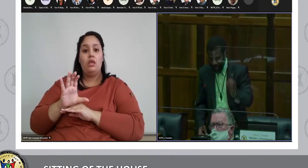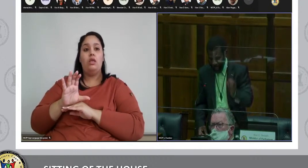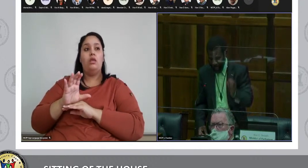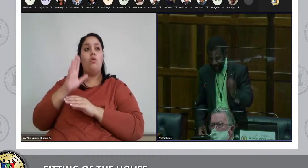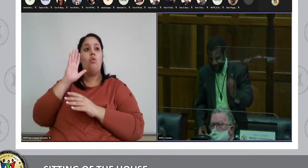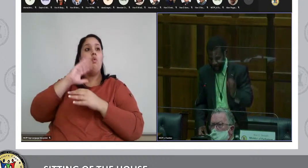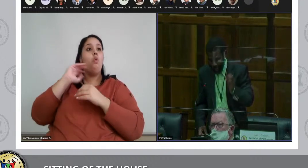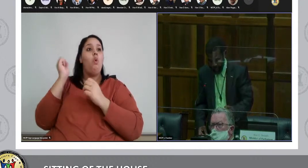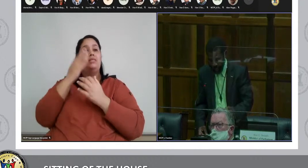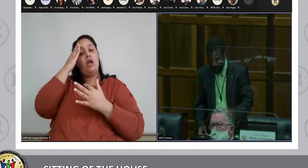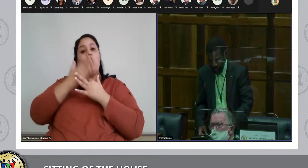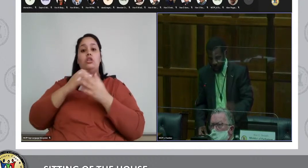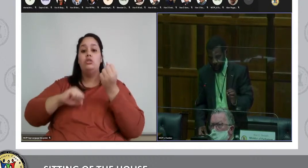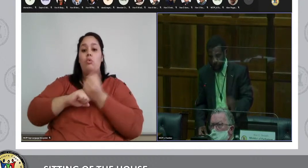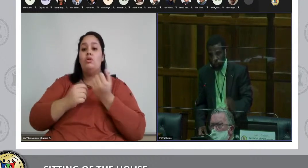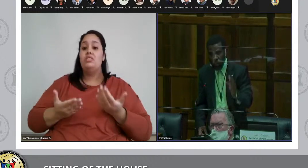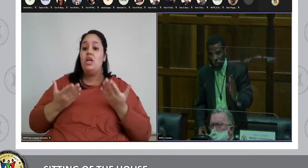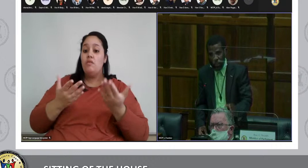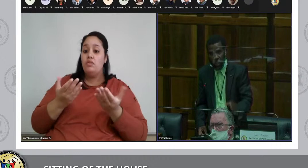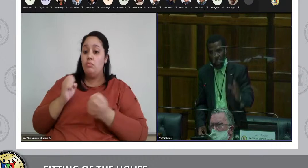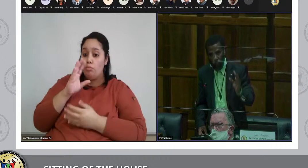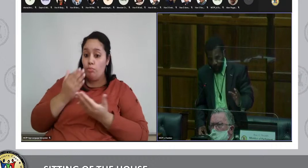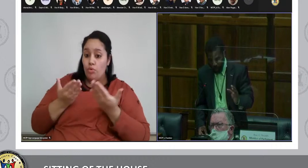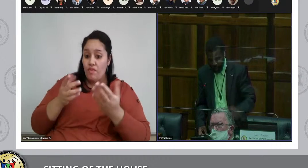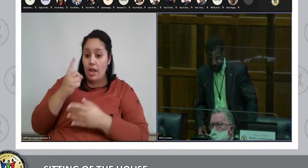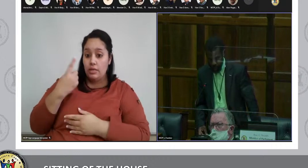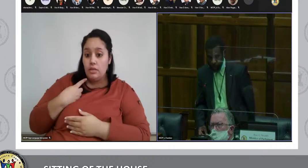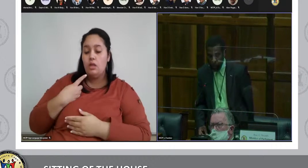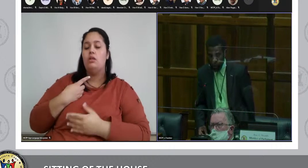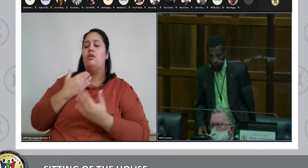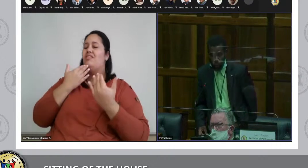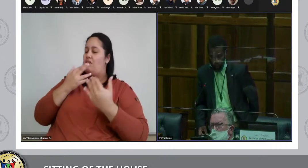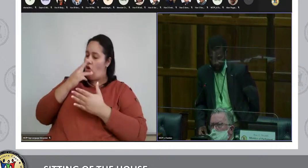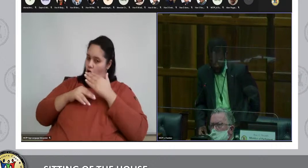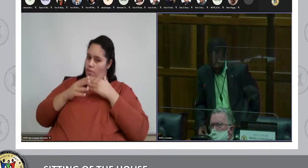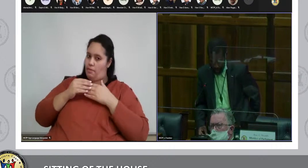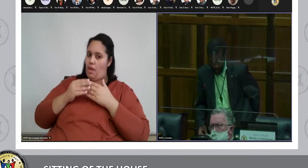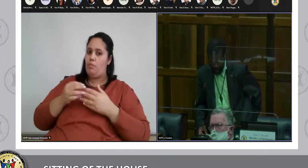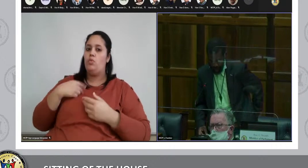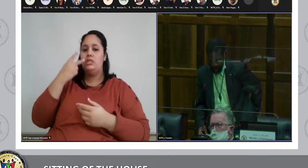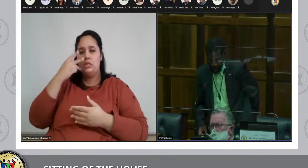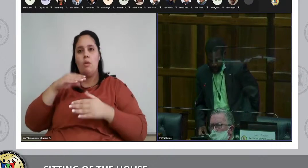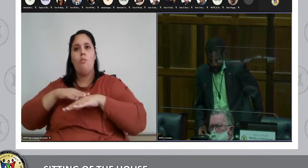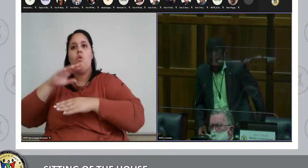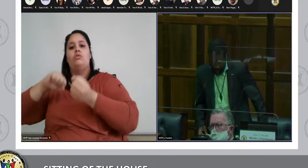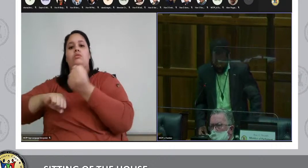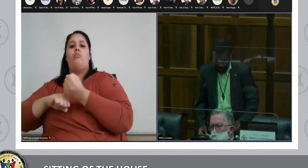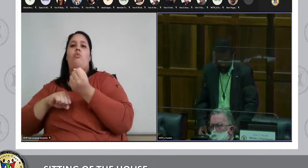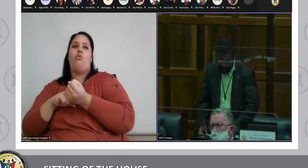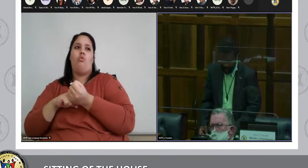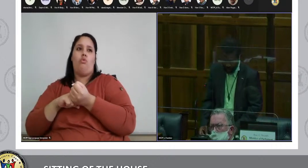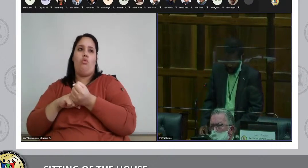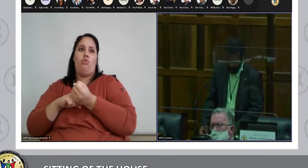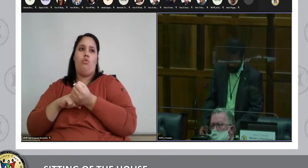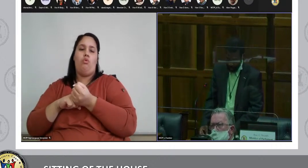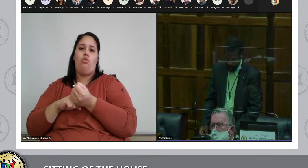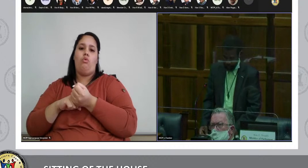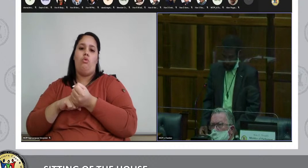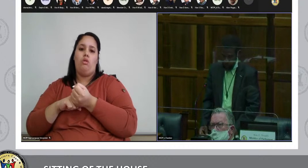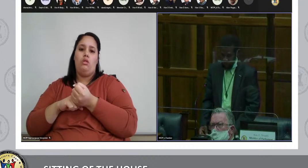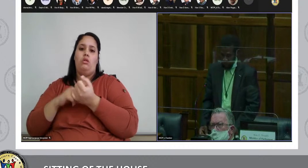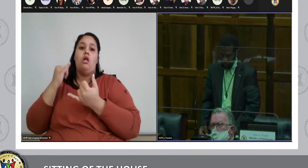psychological support services. We would like to see more support being shown to the victim. Your time is up. Thank you. Lastly, Mr.